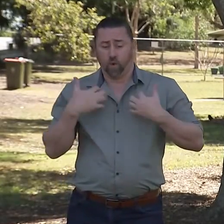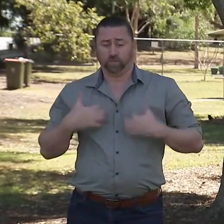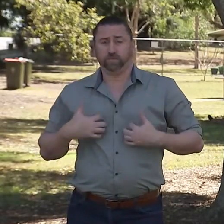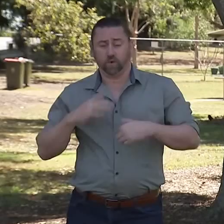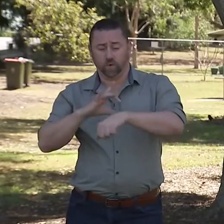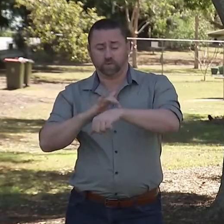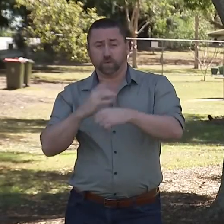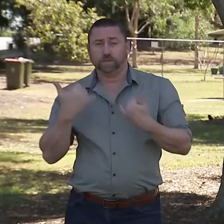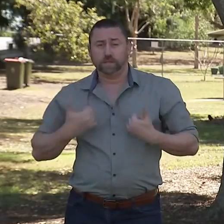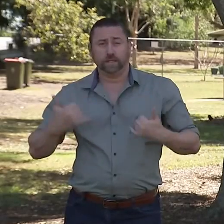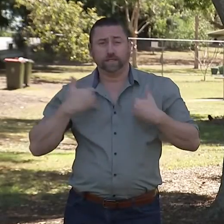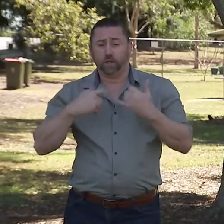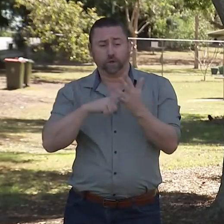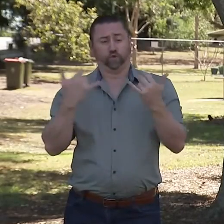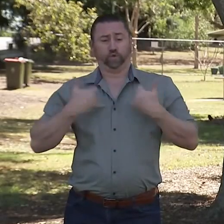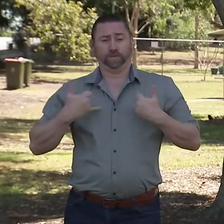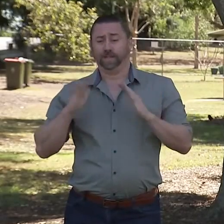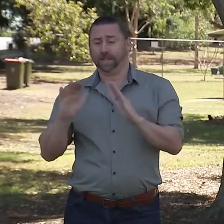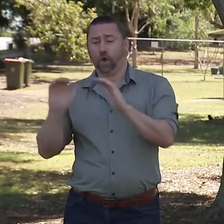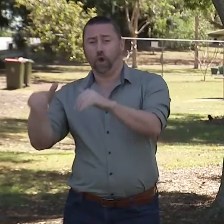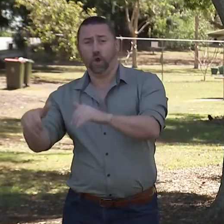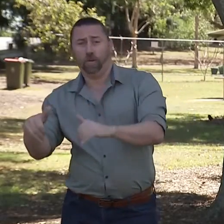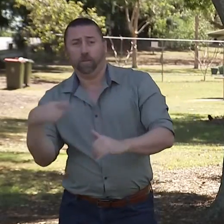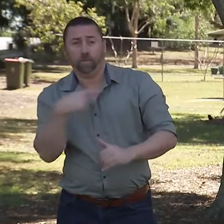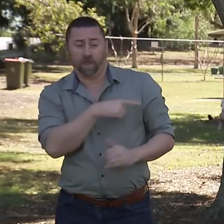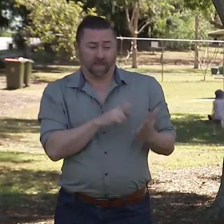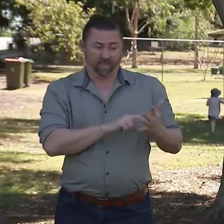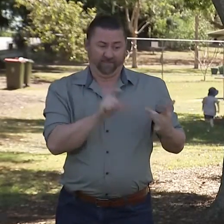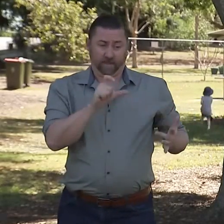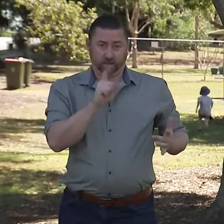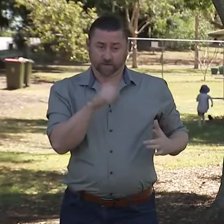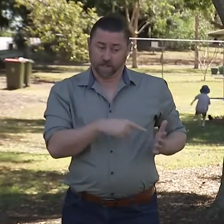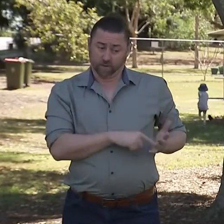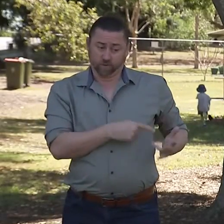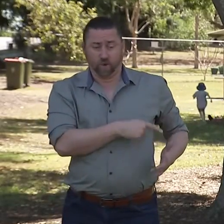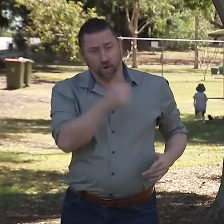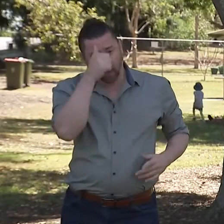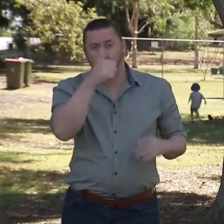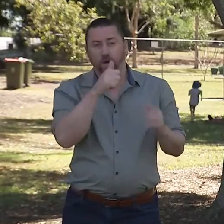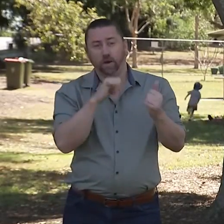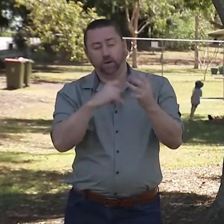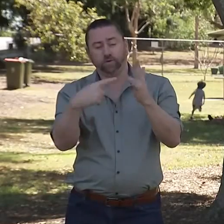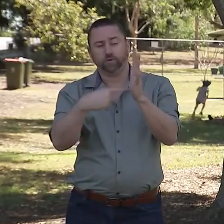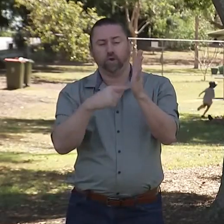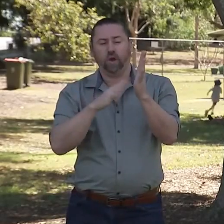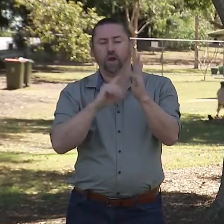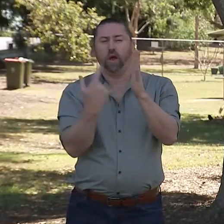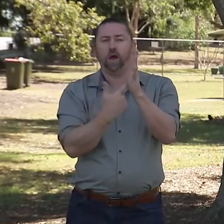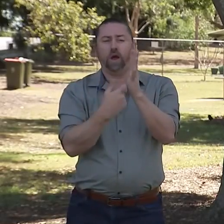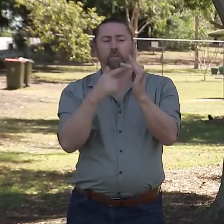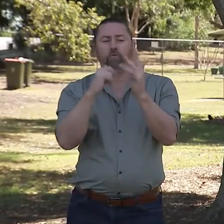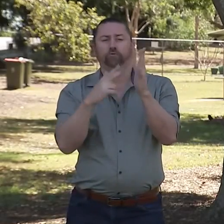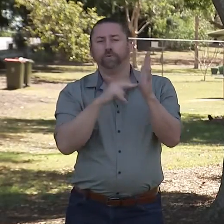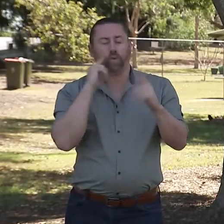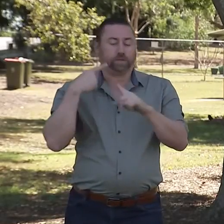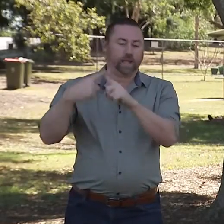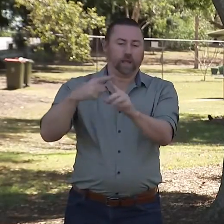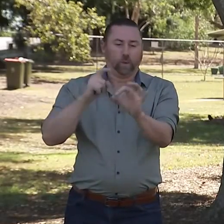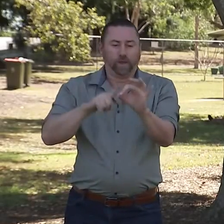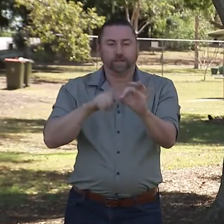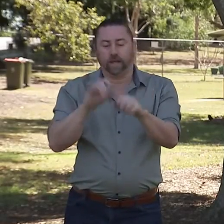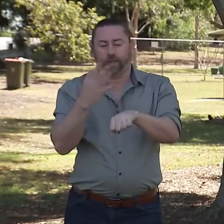and what all of the health ministers have done. I notice Queensland's getting singled out again, but let me make it very clear. All of the